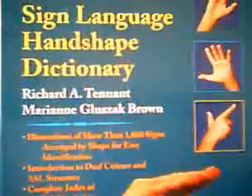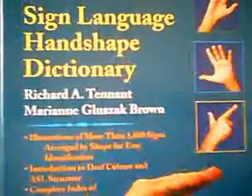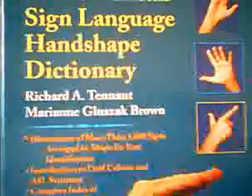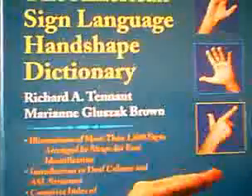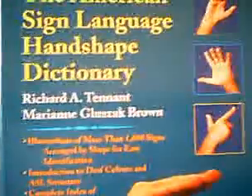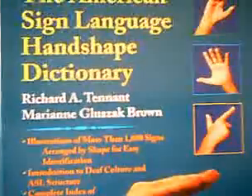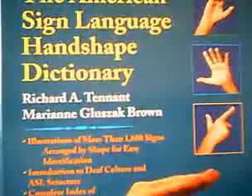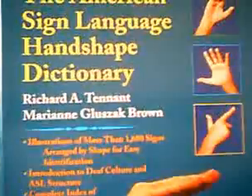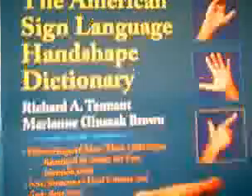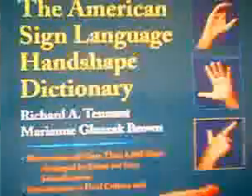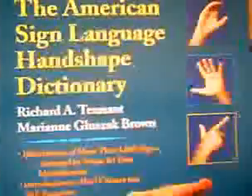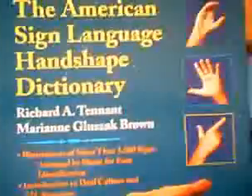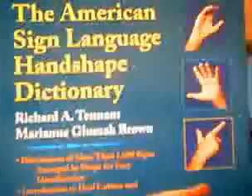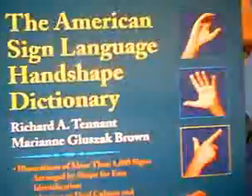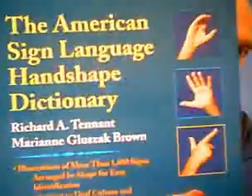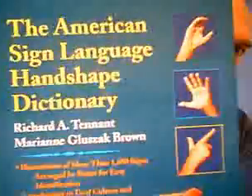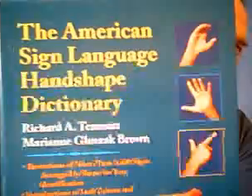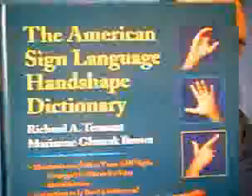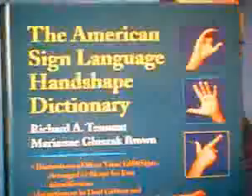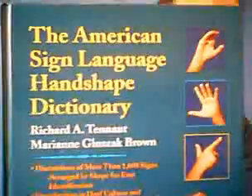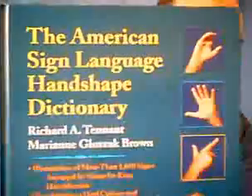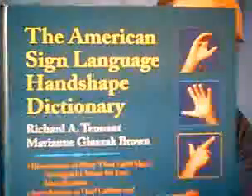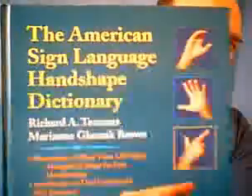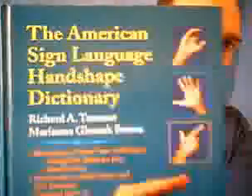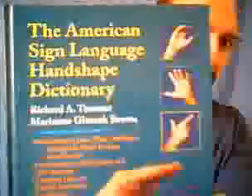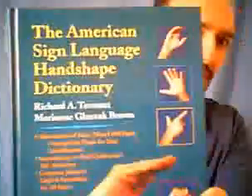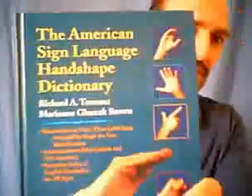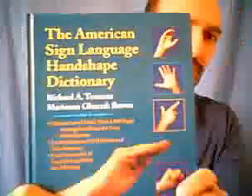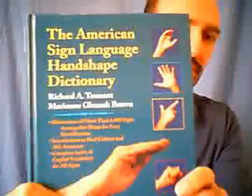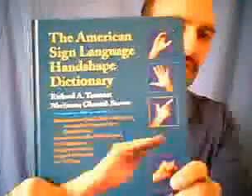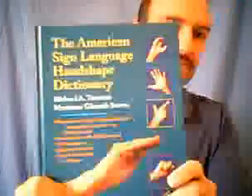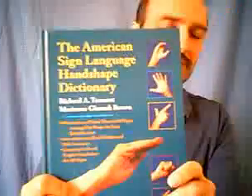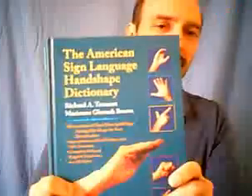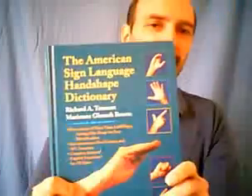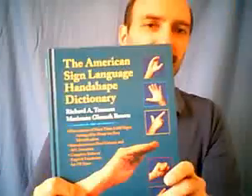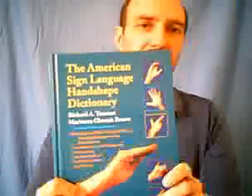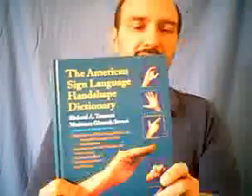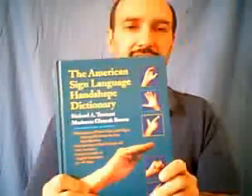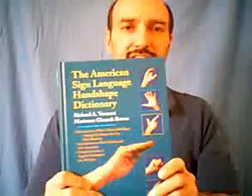Glusack Brown. I recommend this one because it's